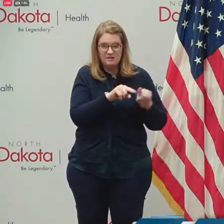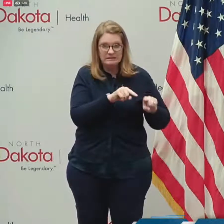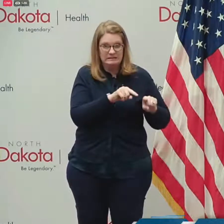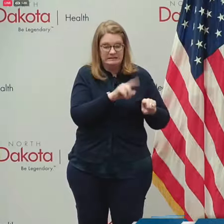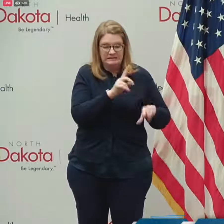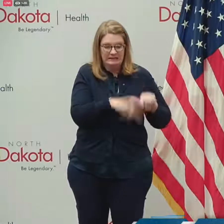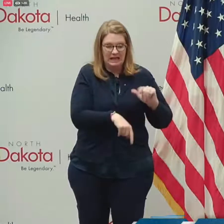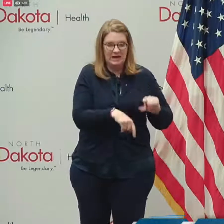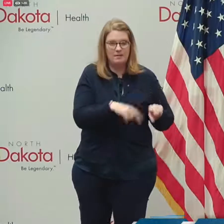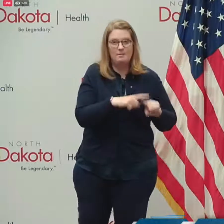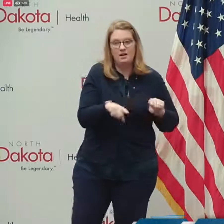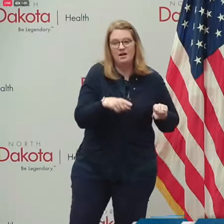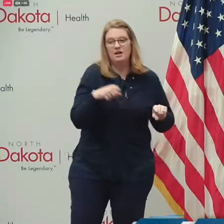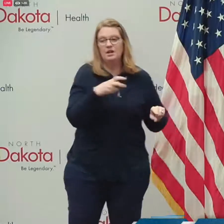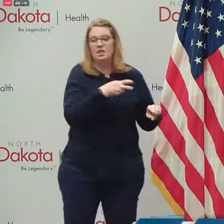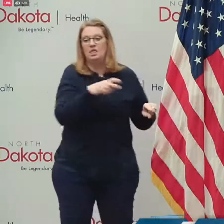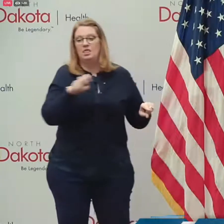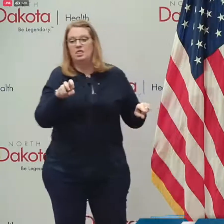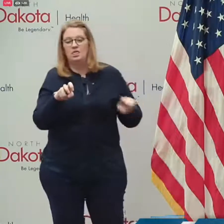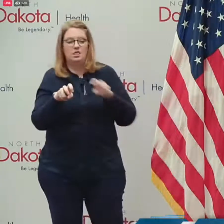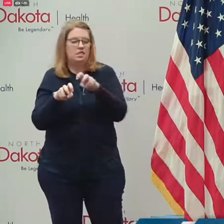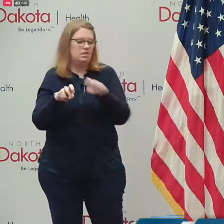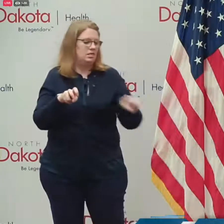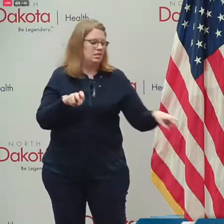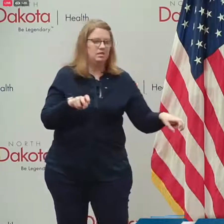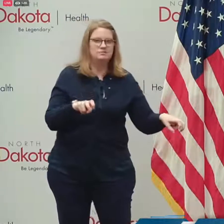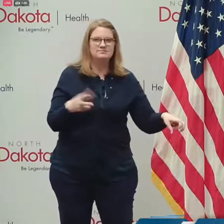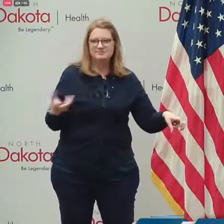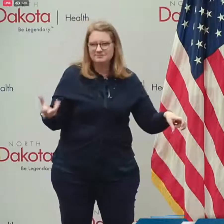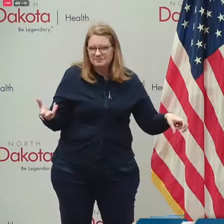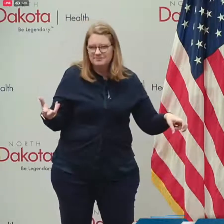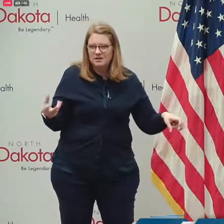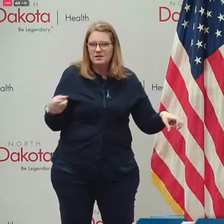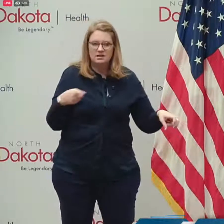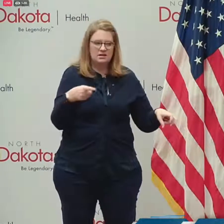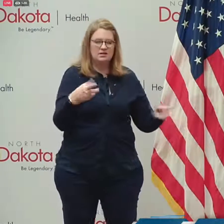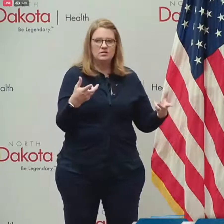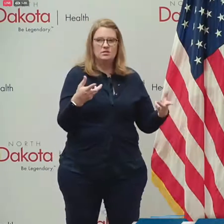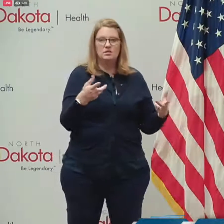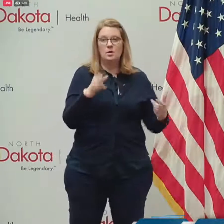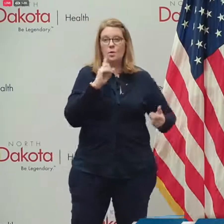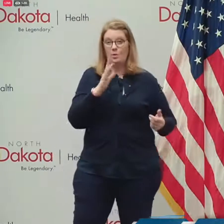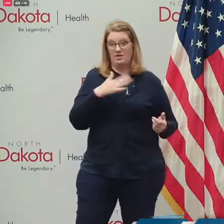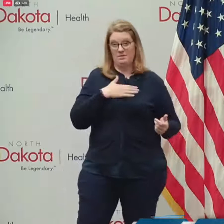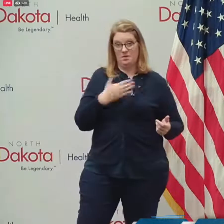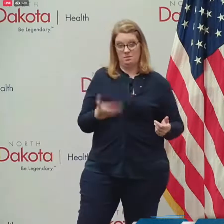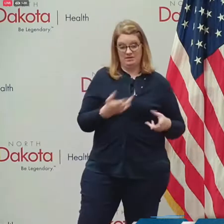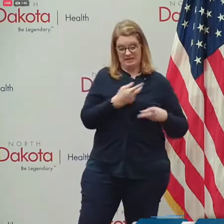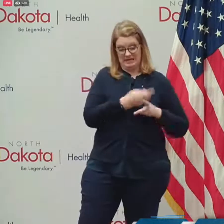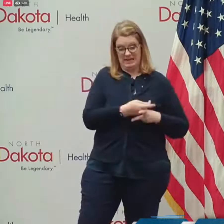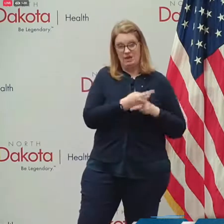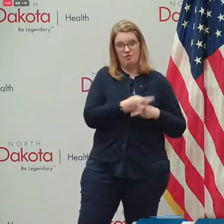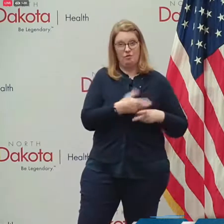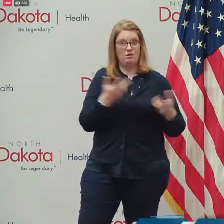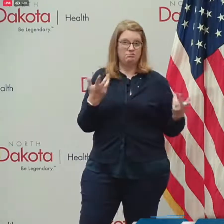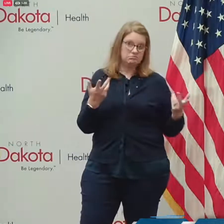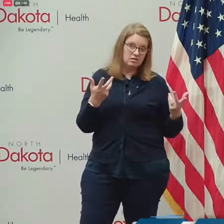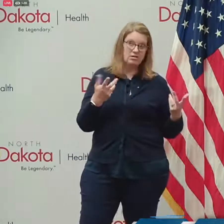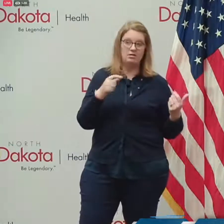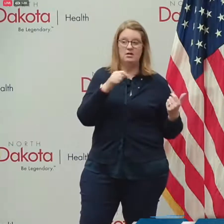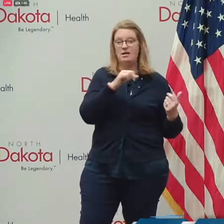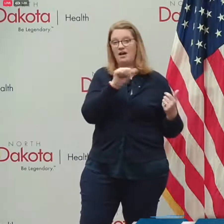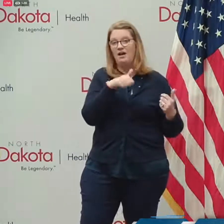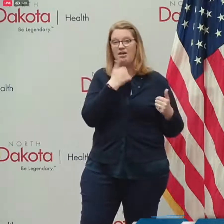facility for a non-COVID case, which again is over 90% of our capacity. Would they be willing to receive and care for at the highest level non-COVID